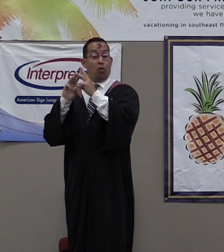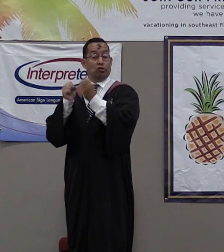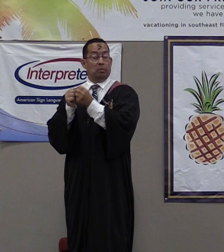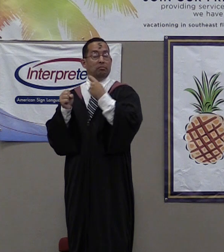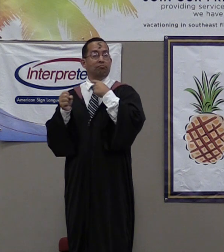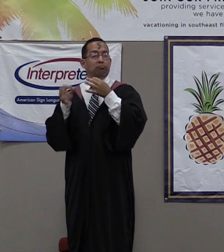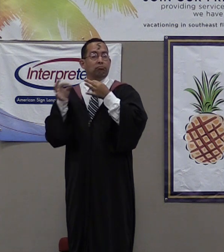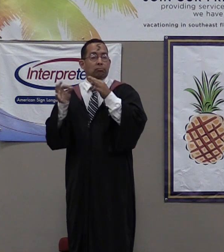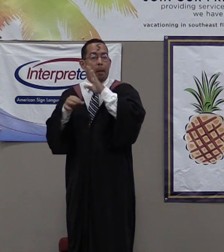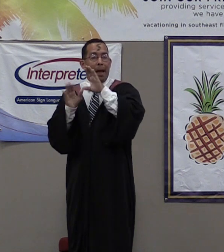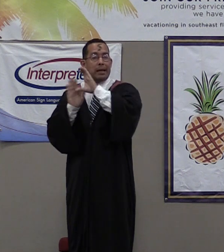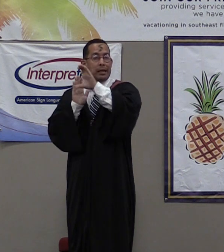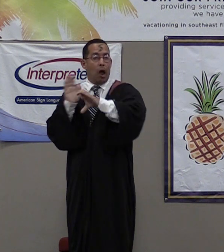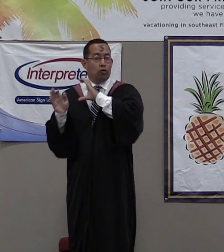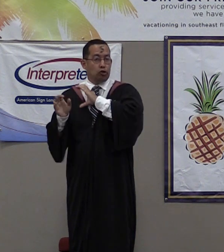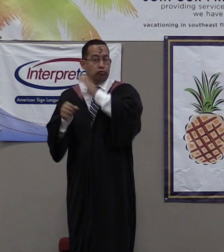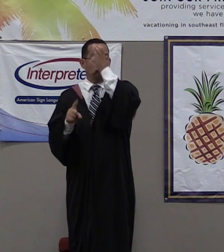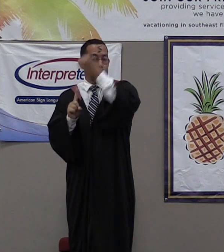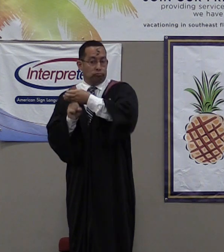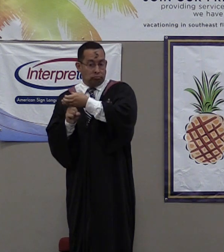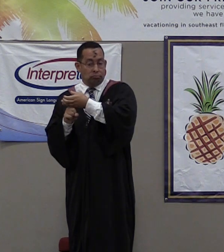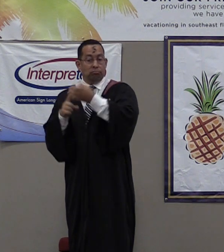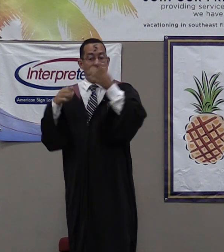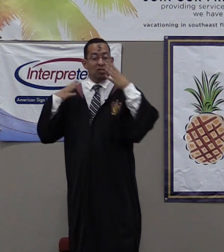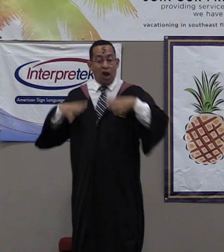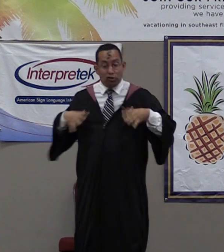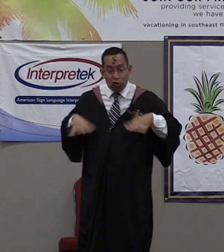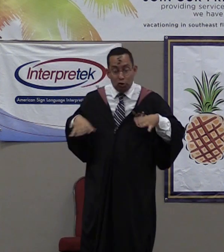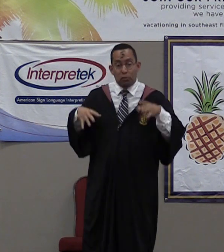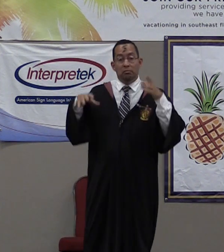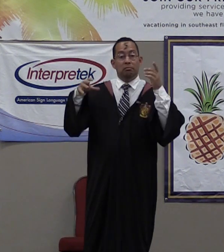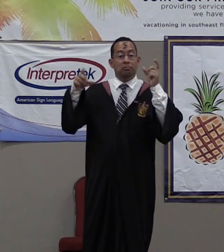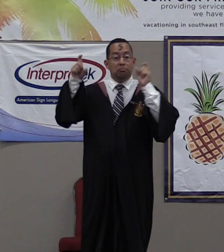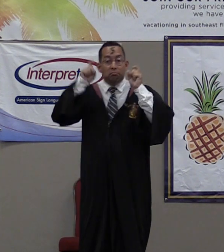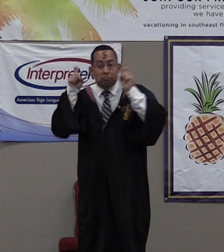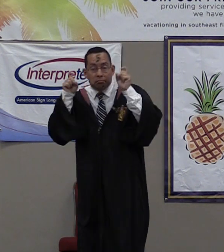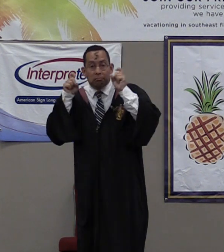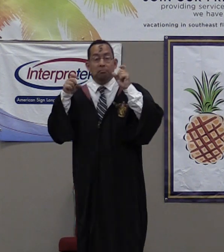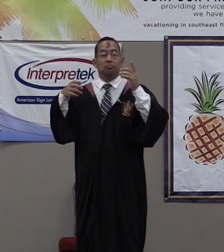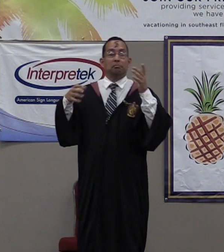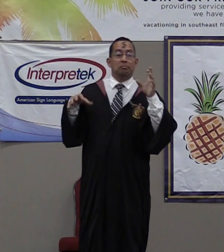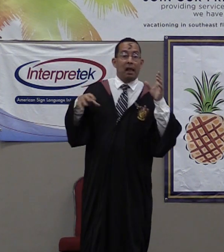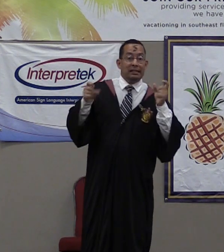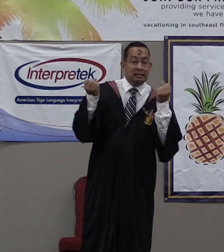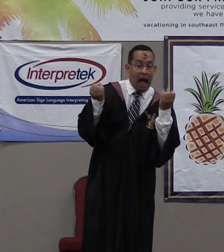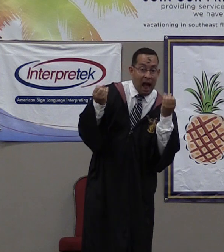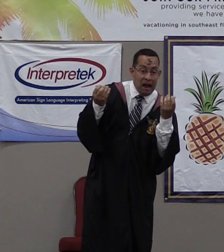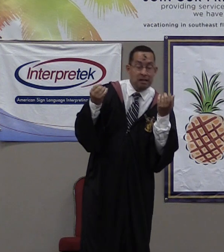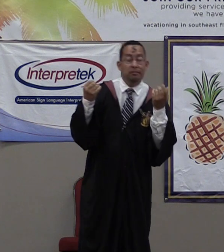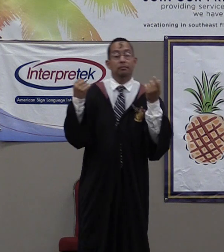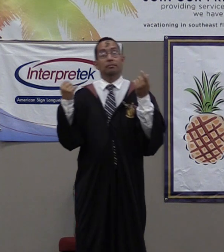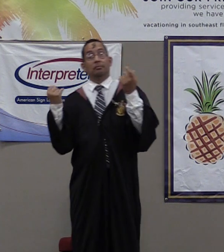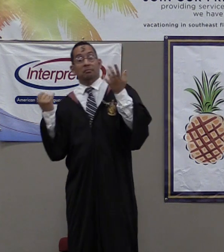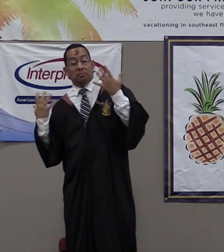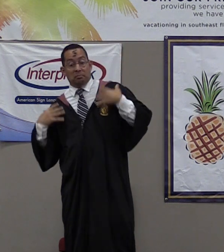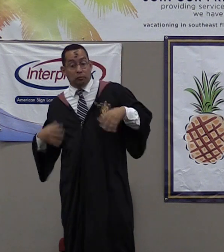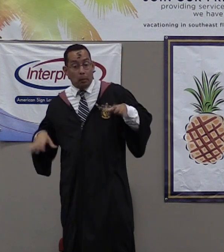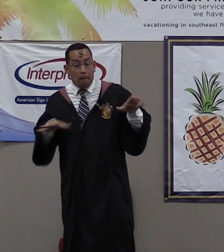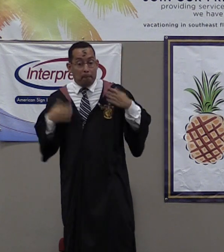workshops. Also, another workshop, I'm going to be talking about characters, costumes, facial